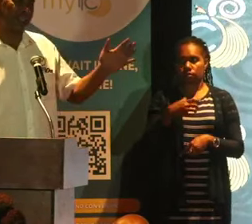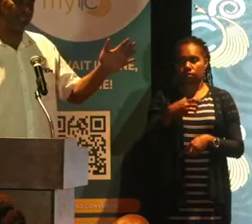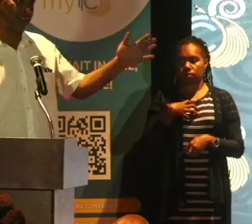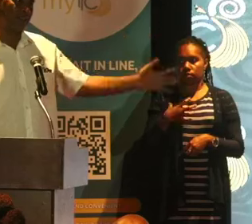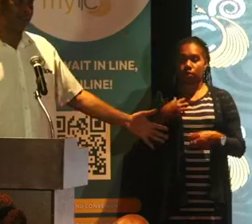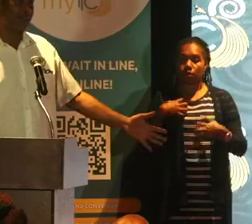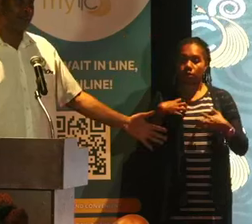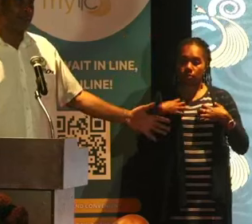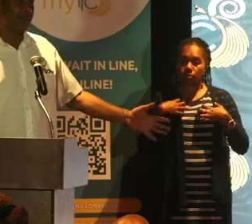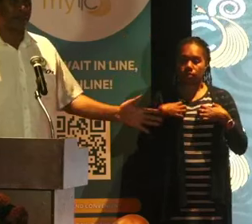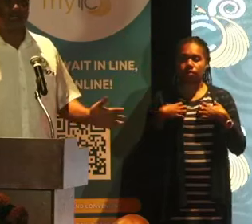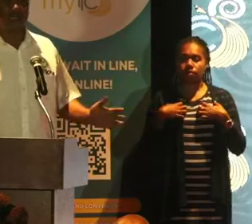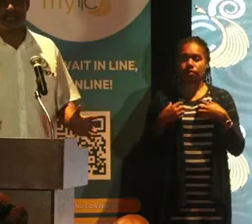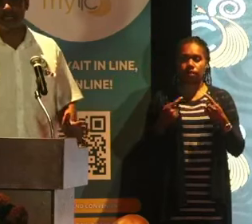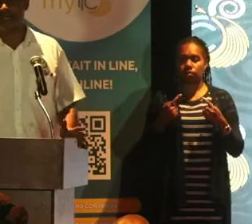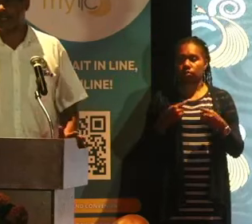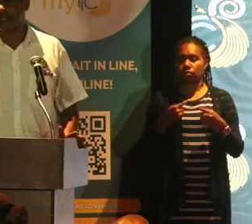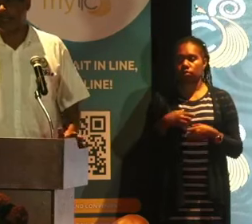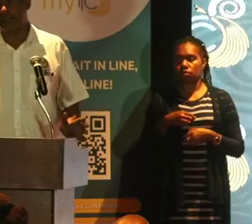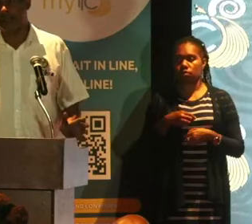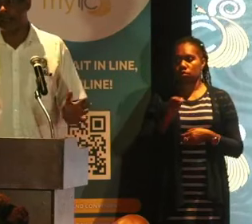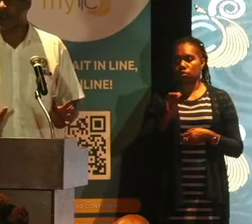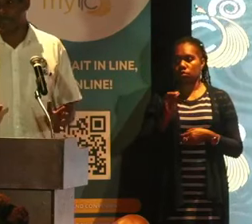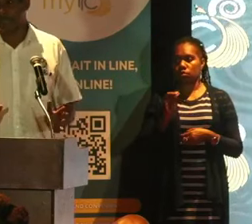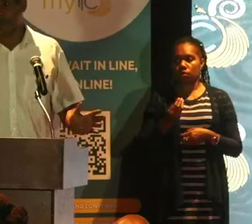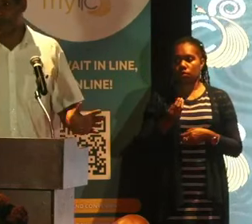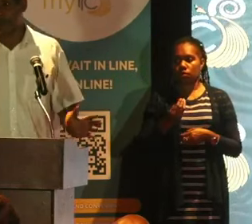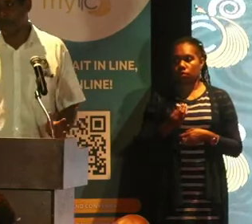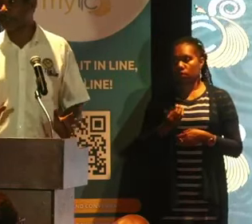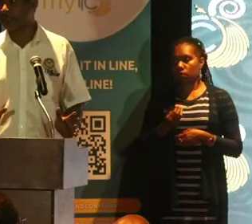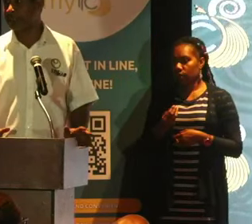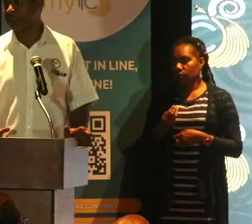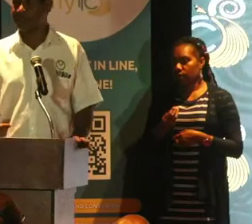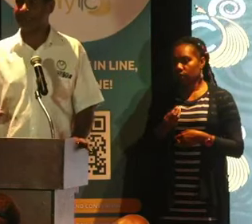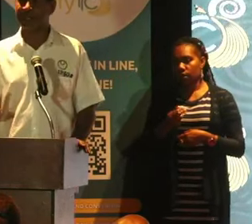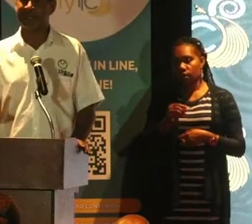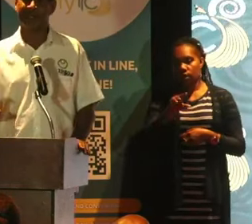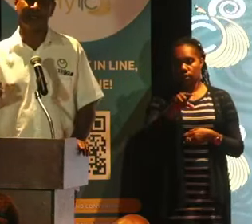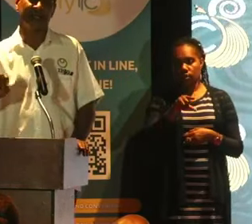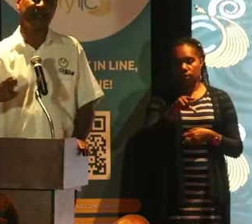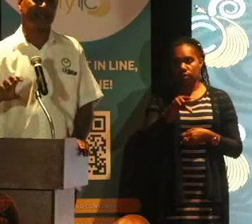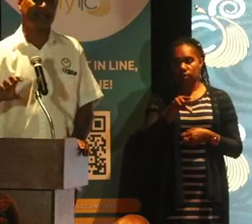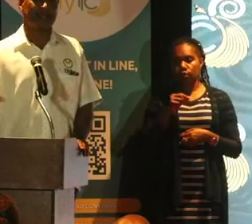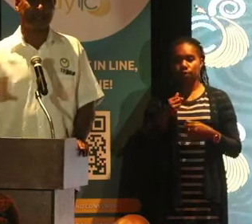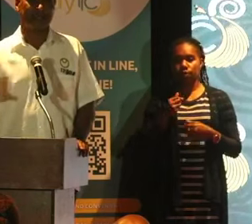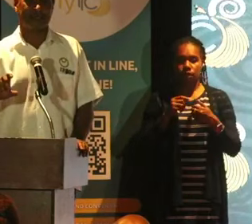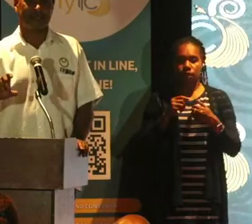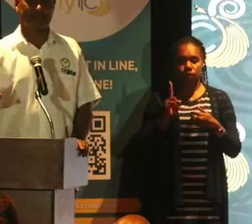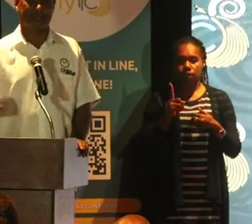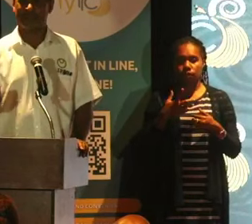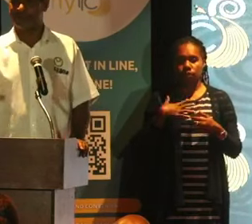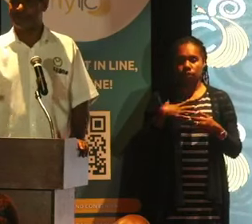and tourism business. And I know some small businesses who are doing